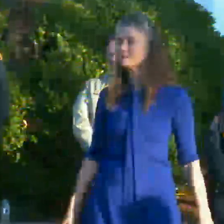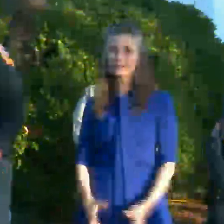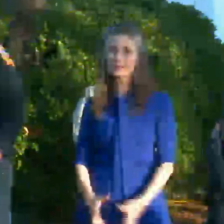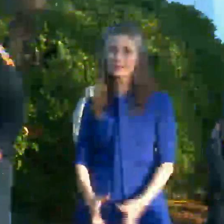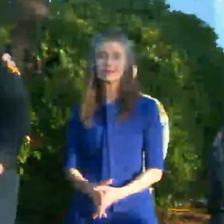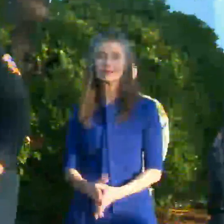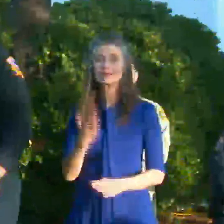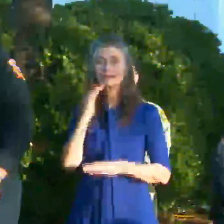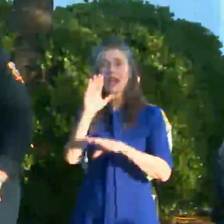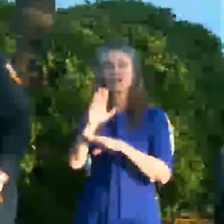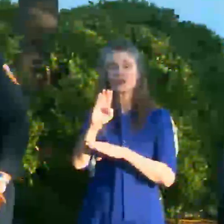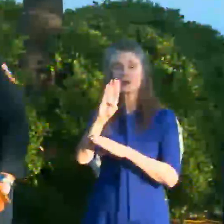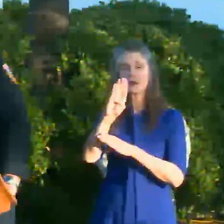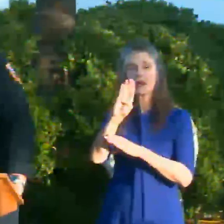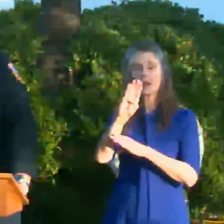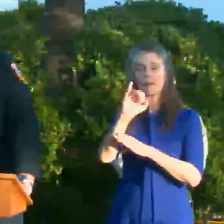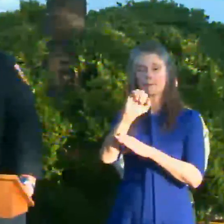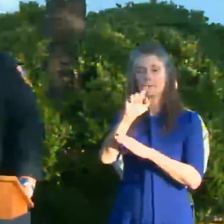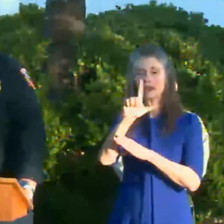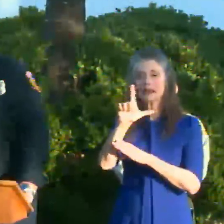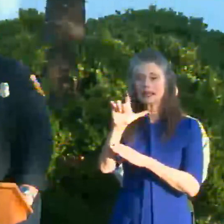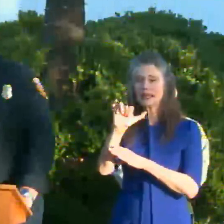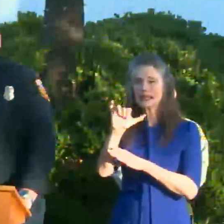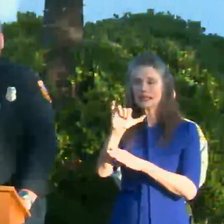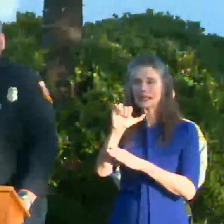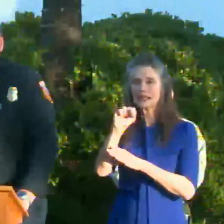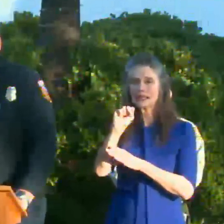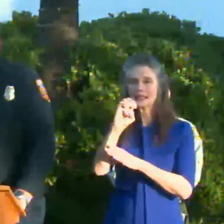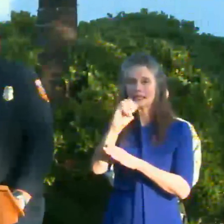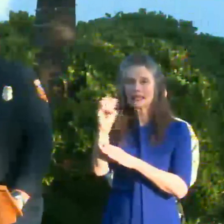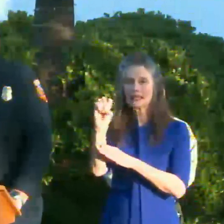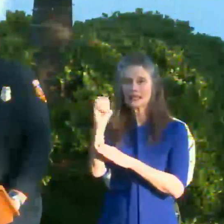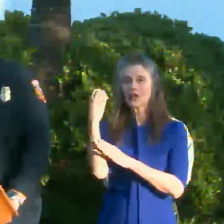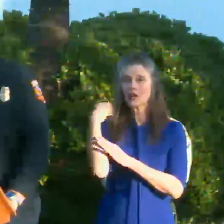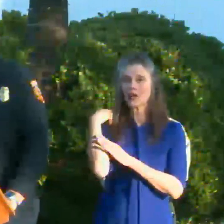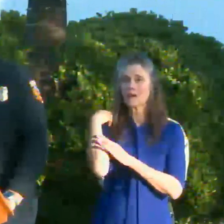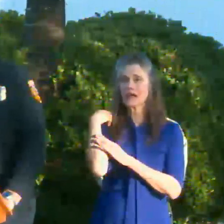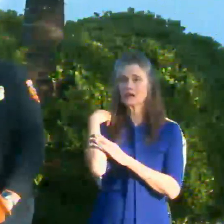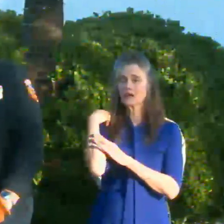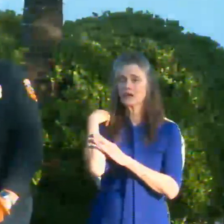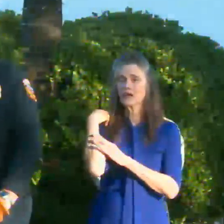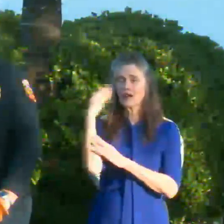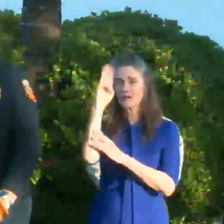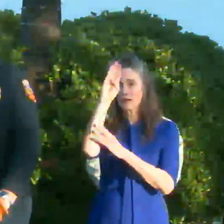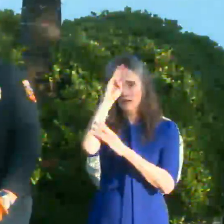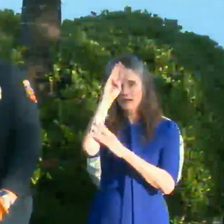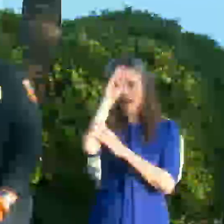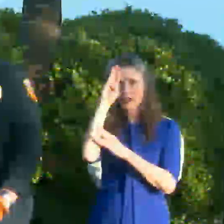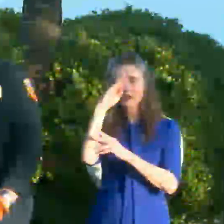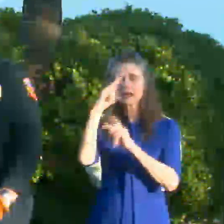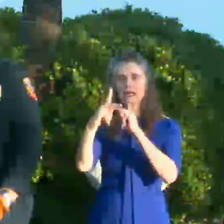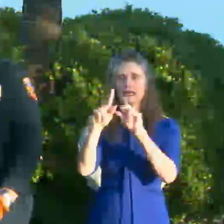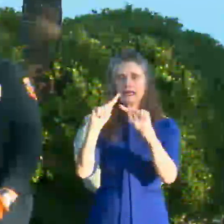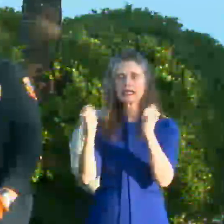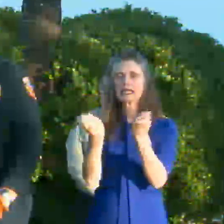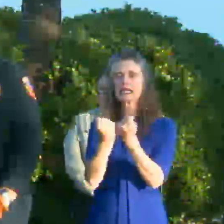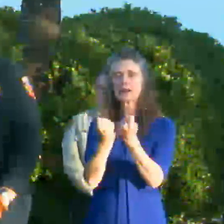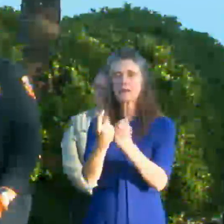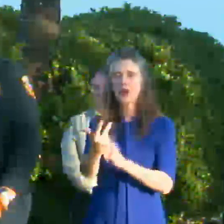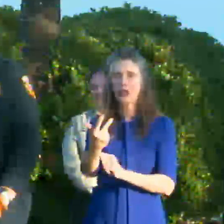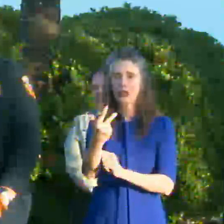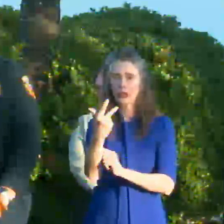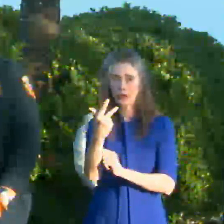Hey, good afternoon, Billy C., Incident Commander for CAL FIRE Team 3. We're currently in the process, day 2, of doing the damage